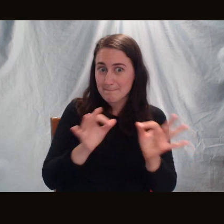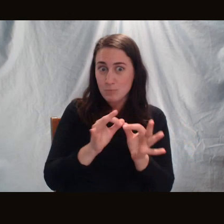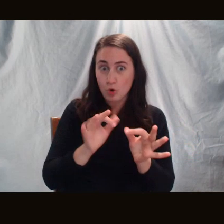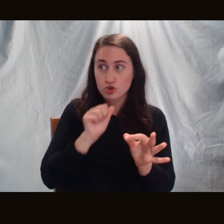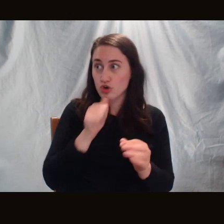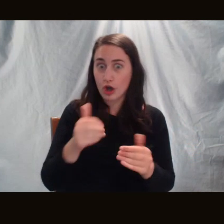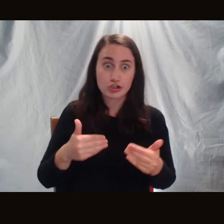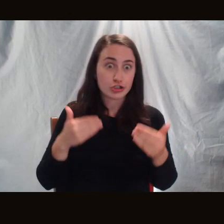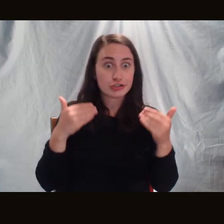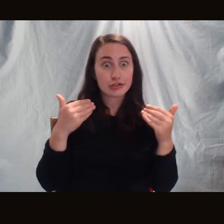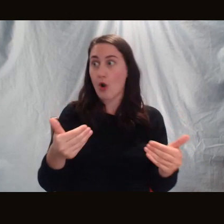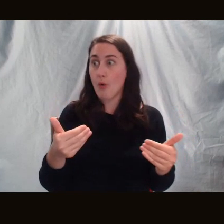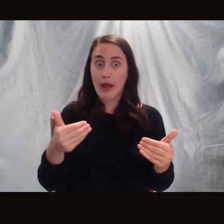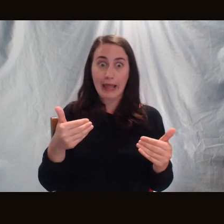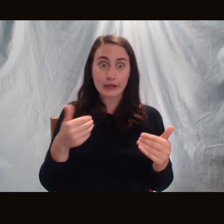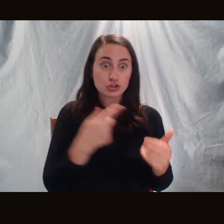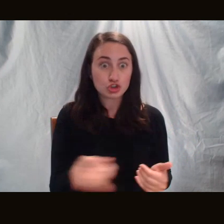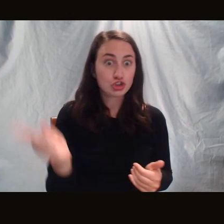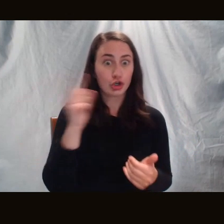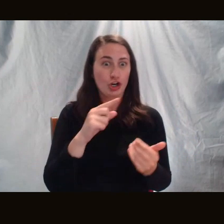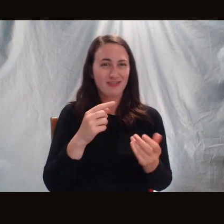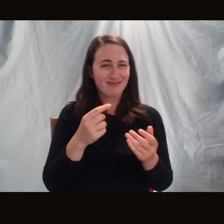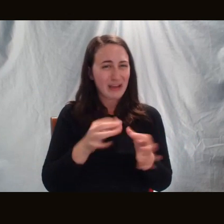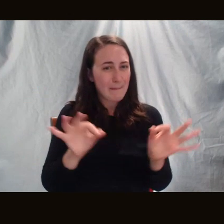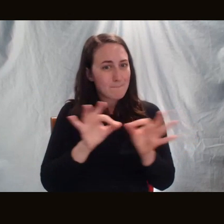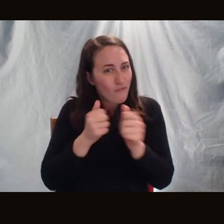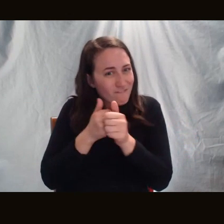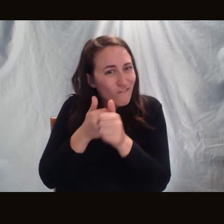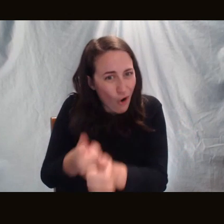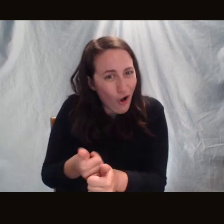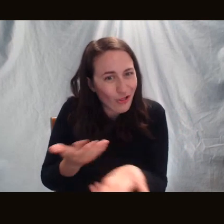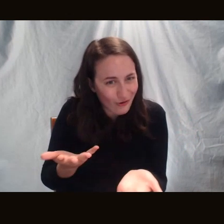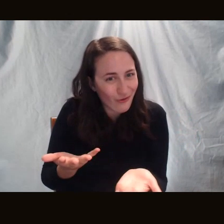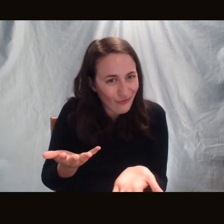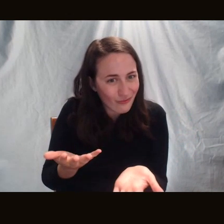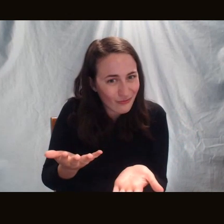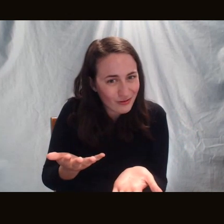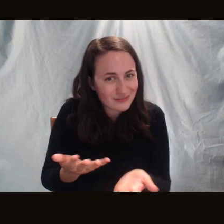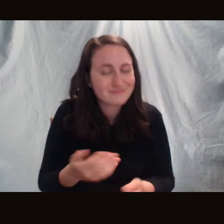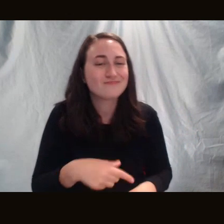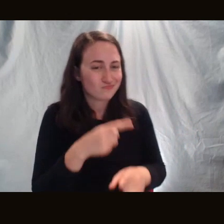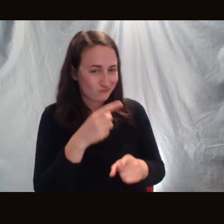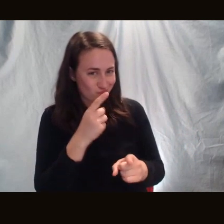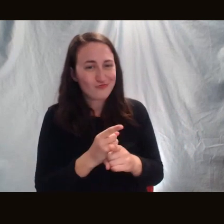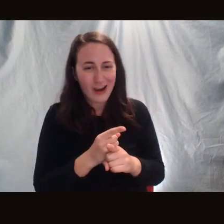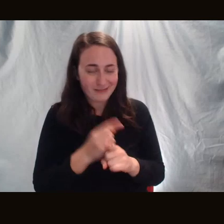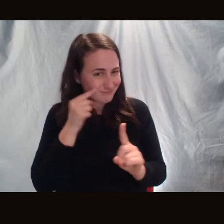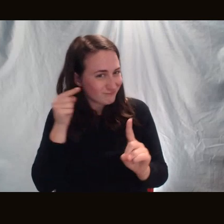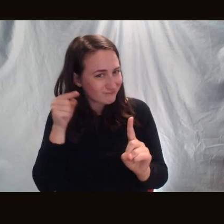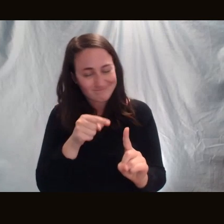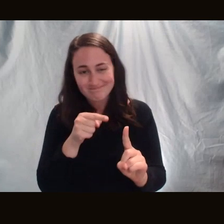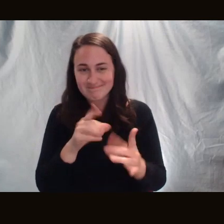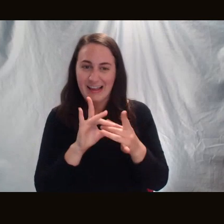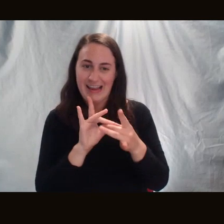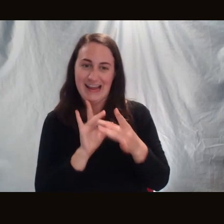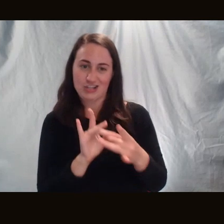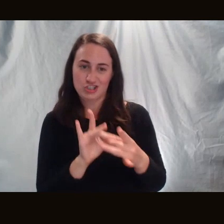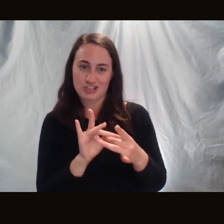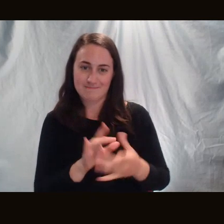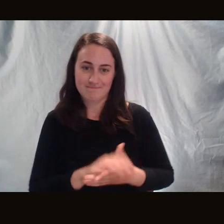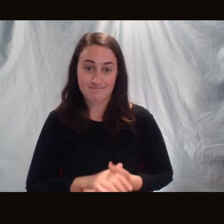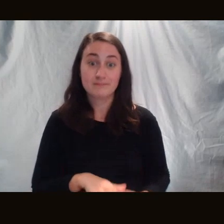before feeling the lead, that pressure to turn. So again, it all goes back to connection. So it sets up 1,